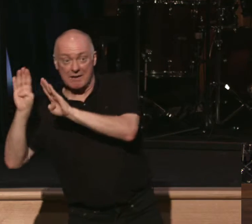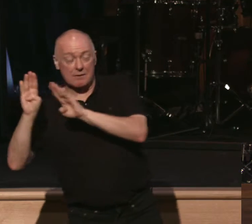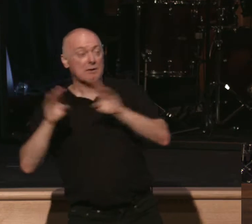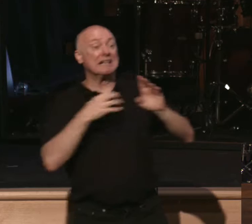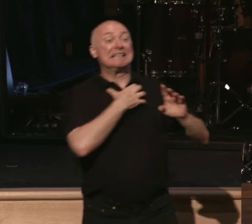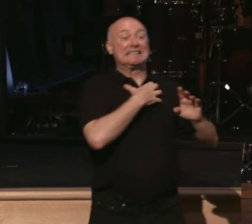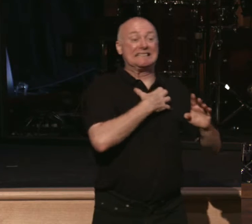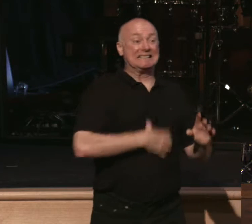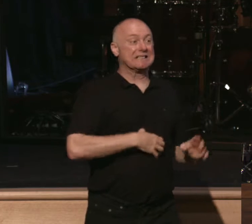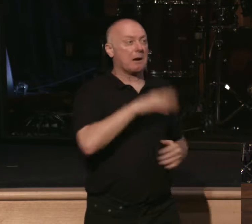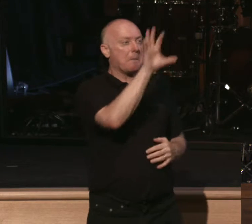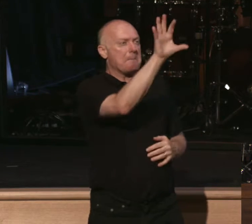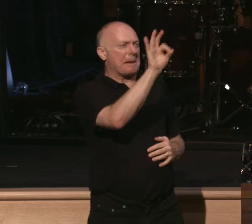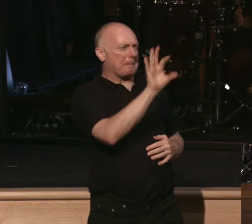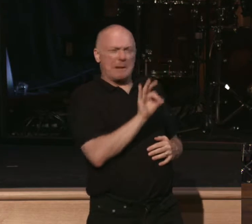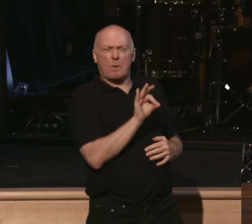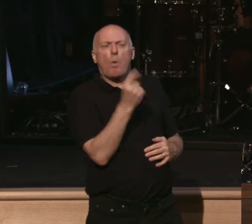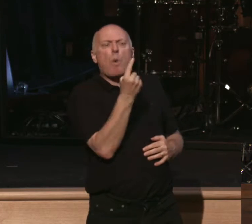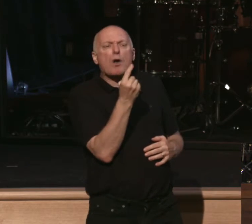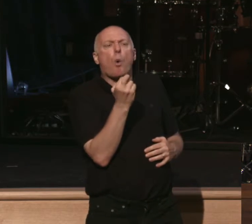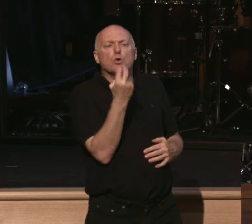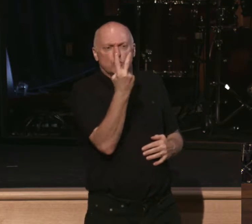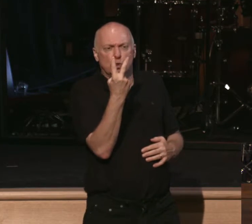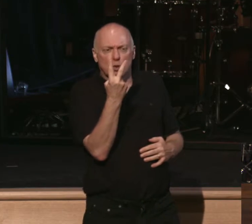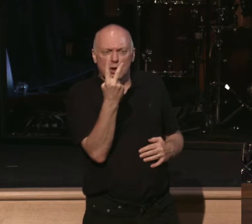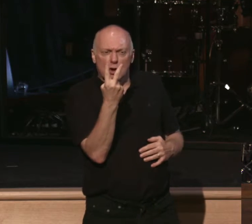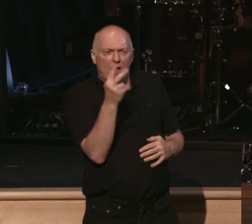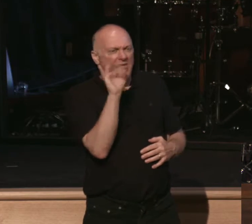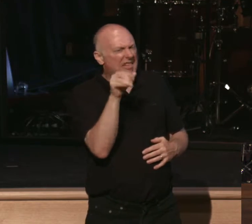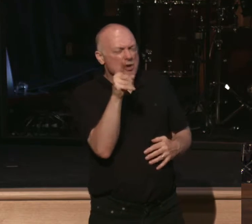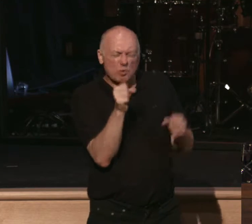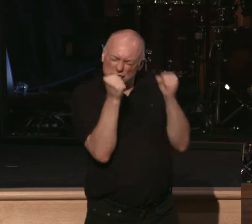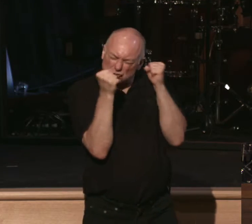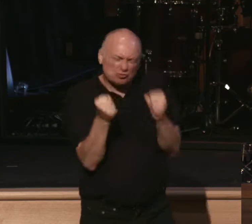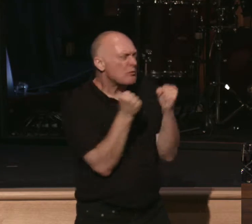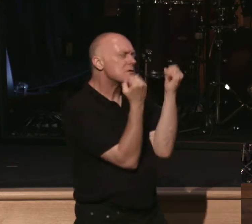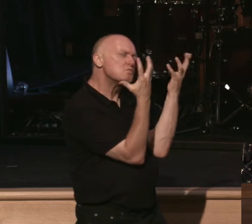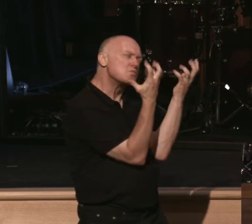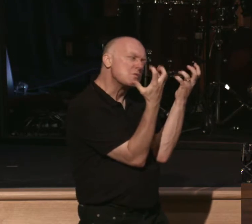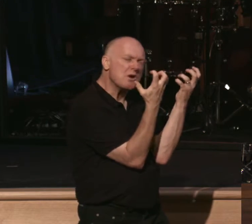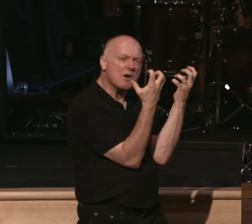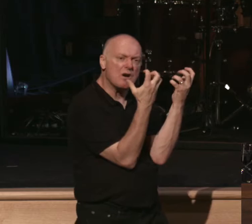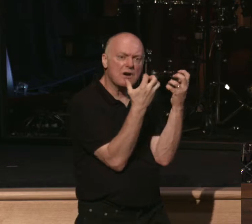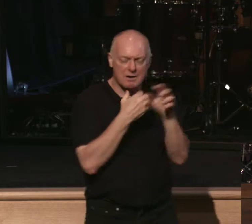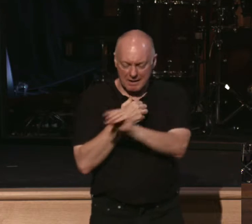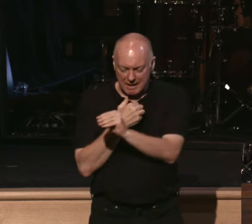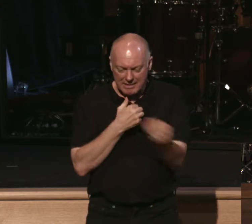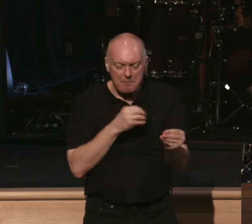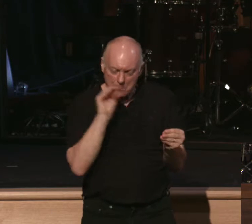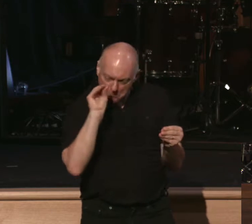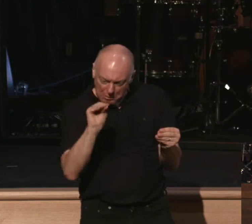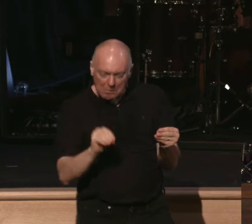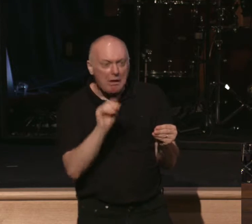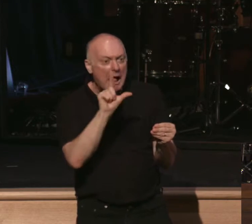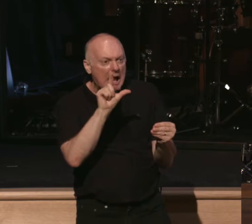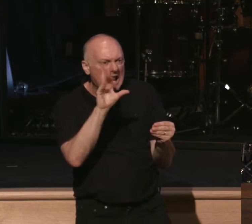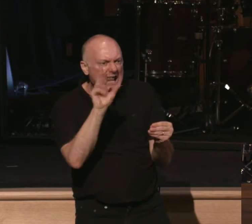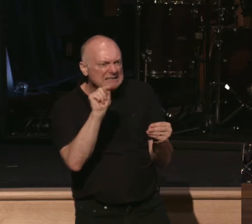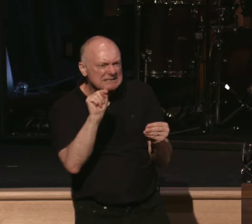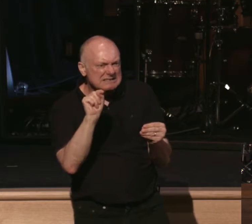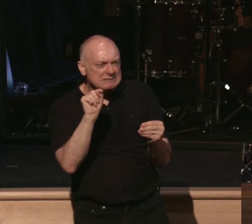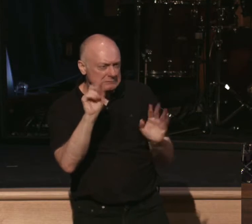desires, pick a one or two that would be the strongest and write it right there in that lust section. Everyone on the same